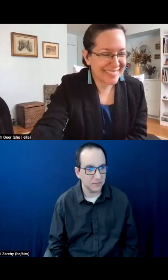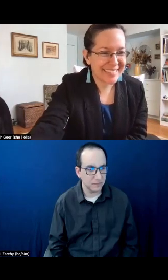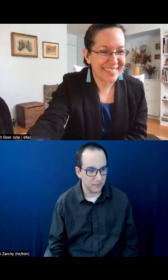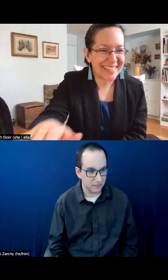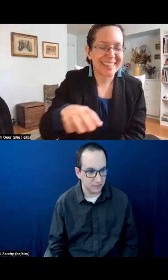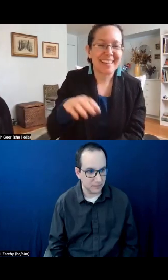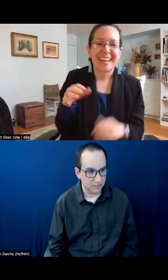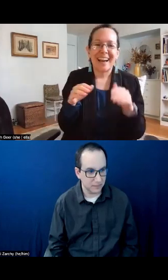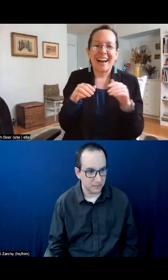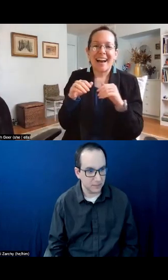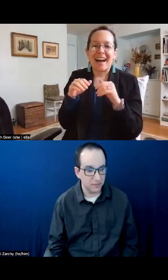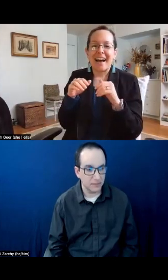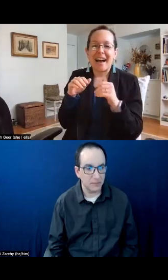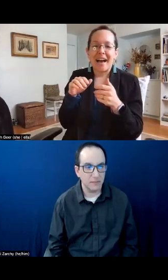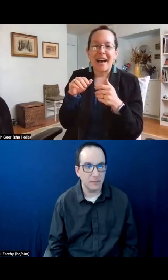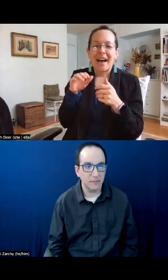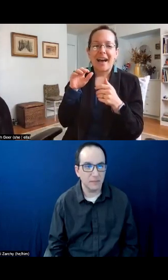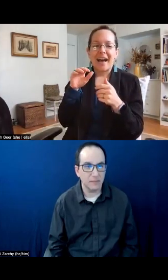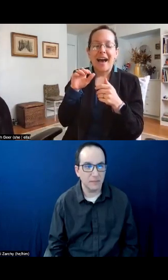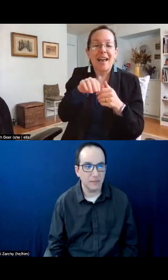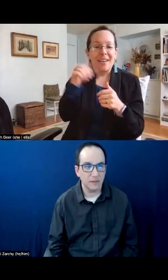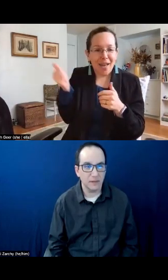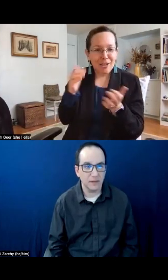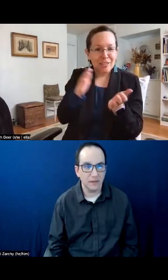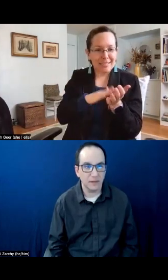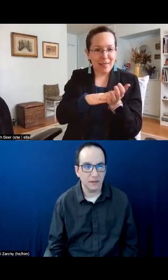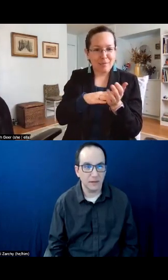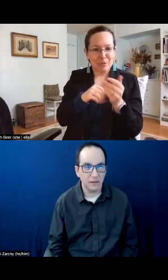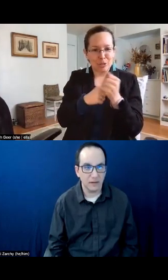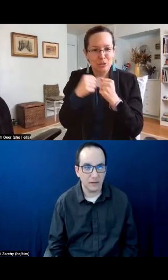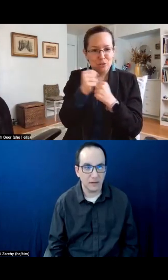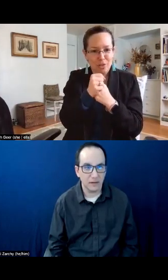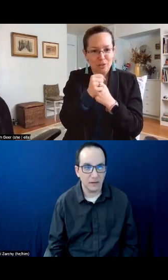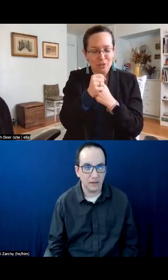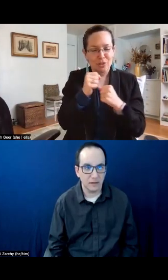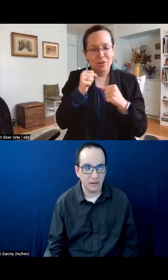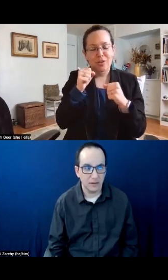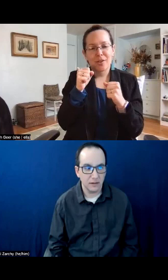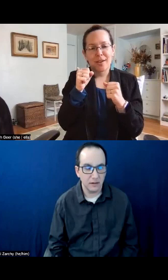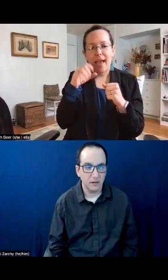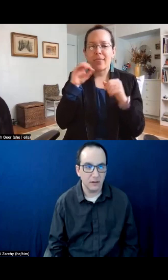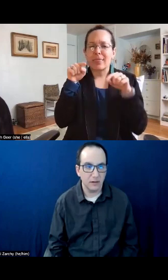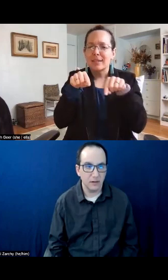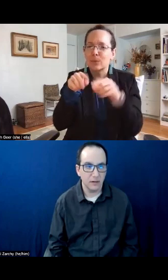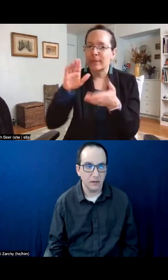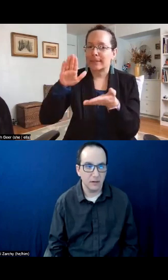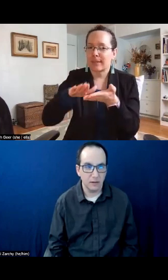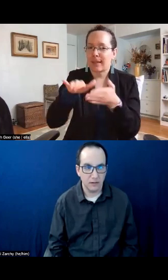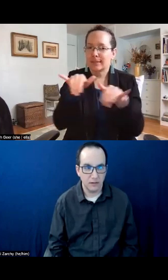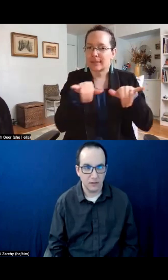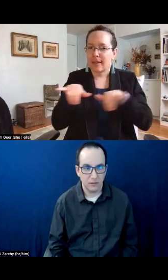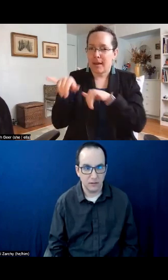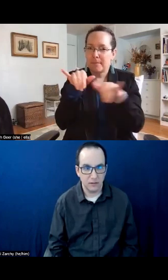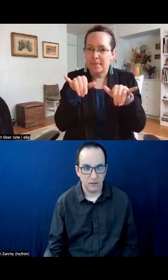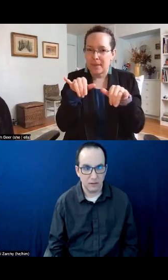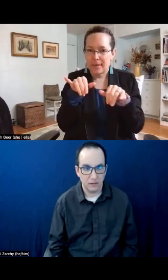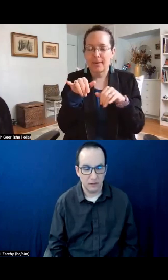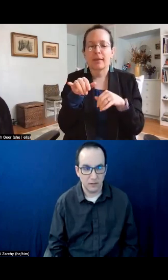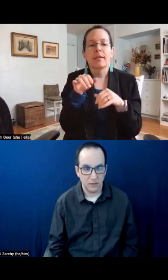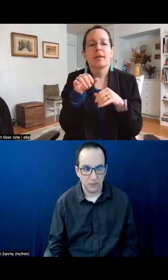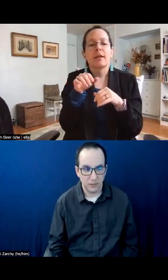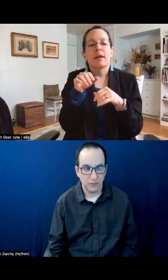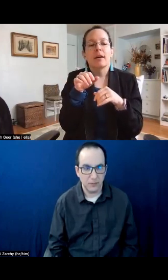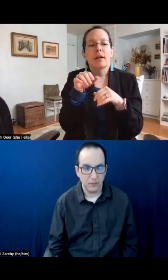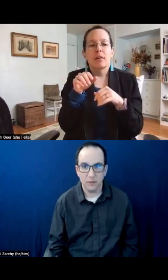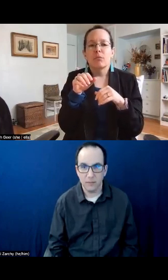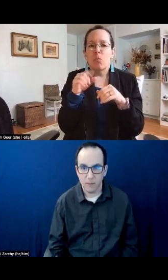Bear with me. We'll come back to this in just a moment. I'll give you an exemplar. But let us, in the meantime, look at another syllabic structure,